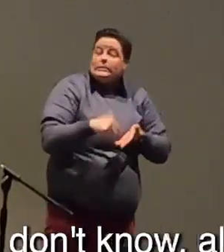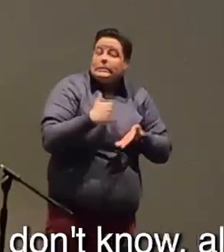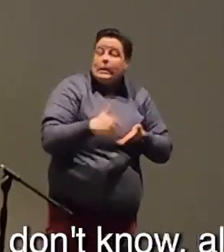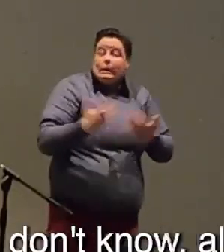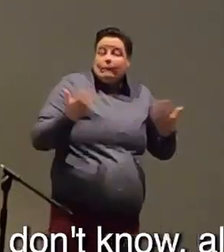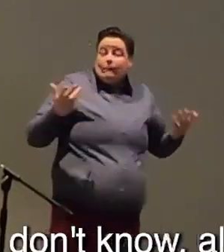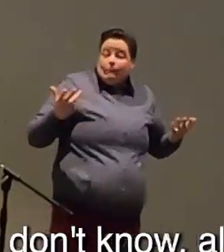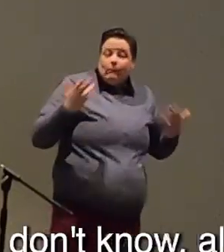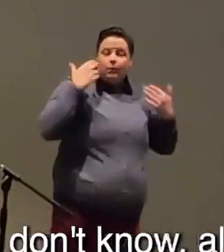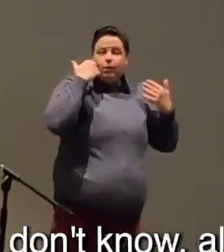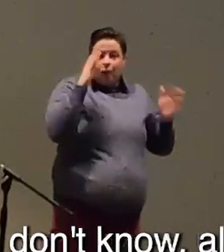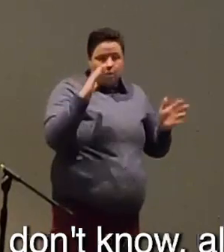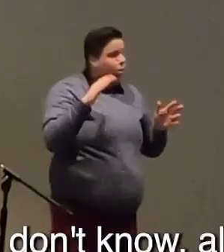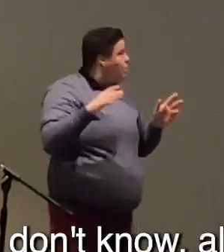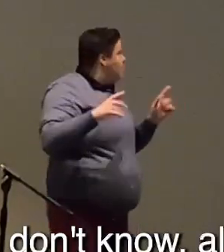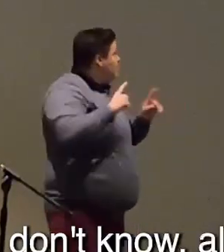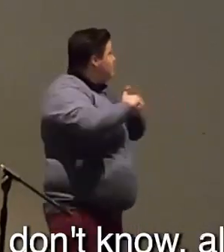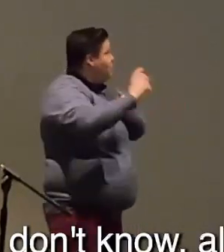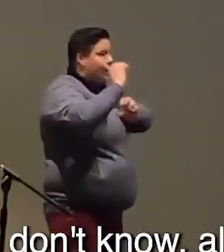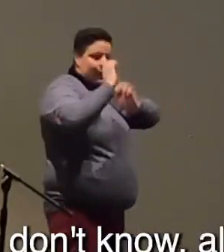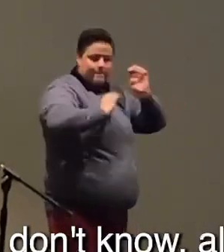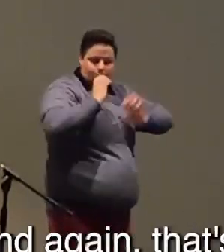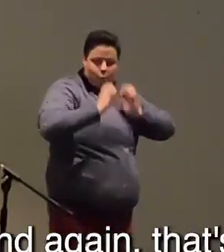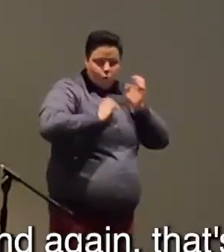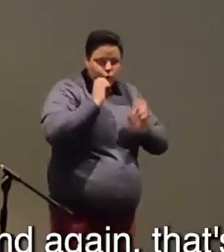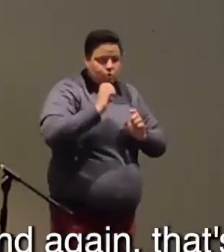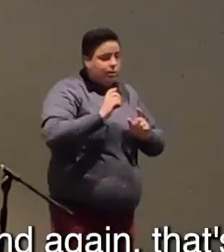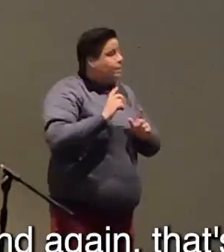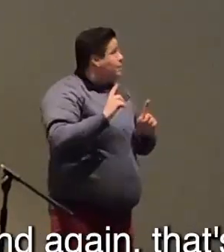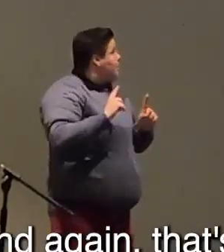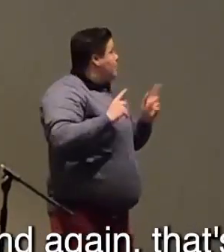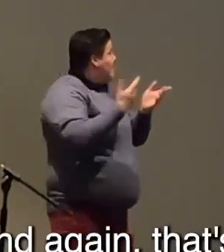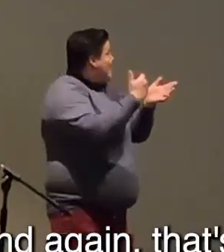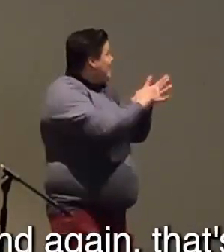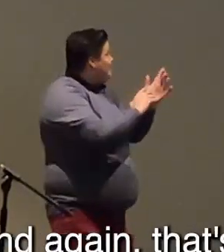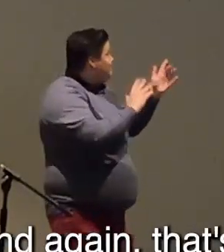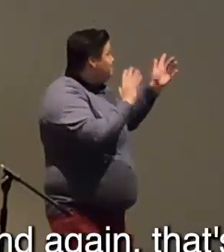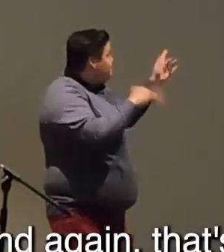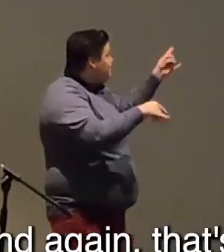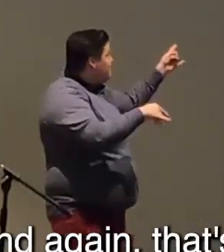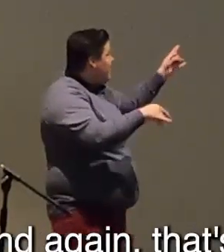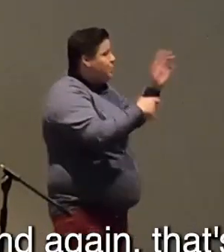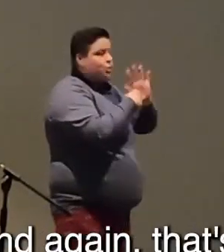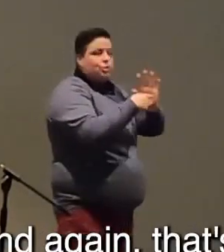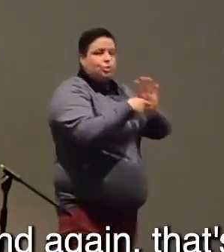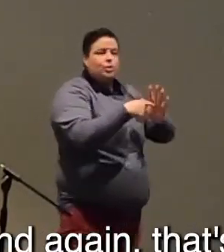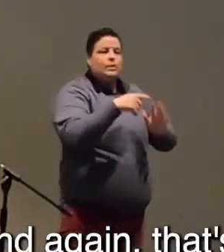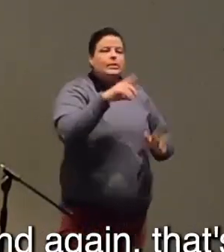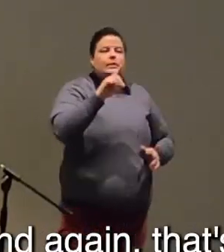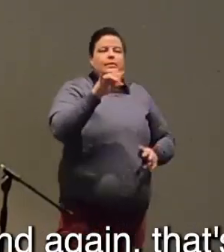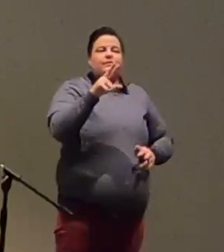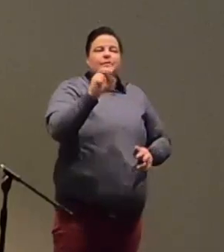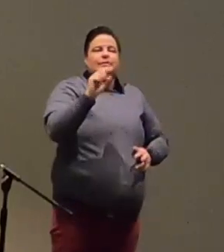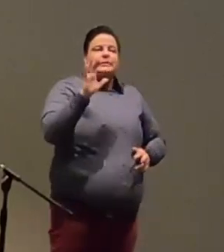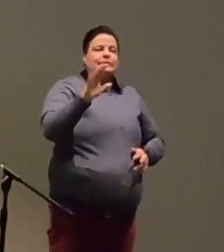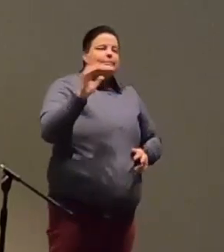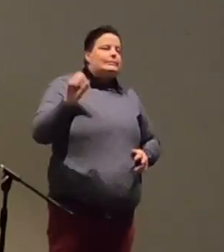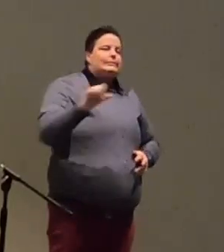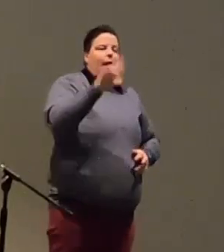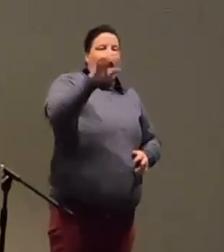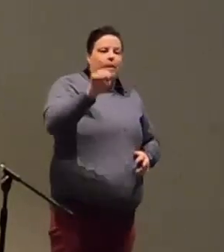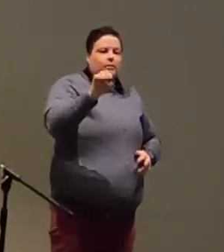I don't know, all doing these different motions. And again, that's sort of indicative of Davies' style.